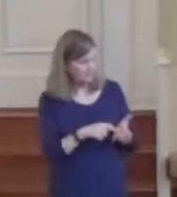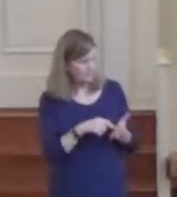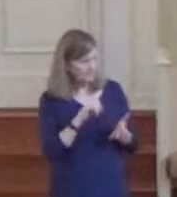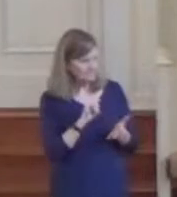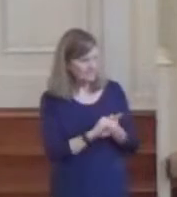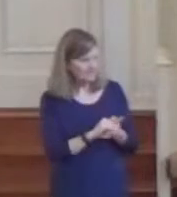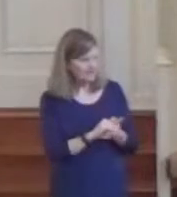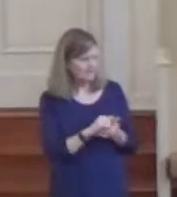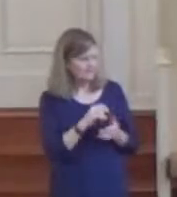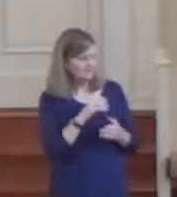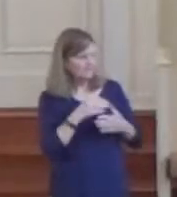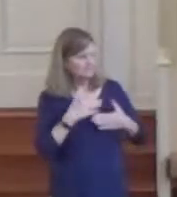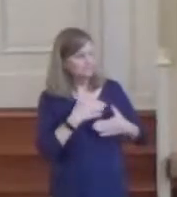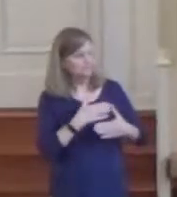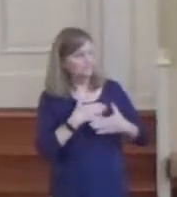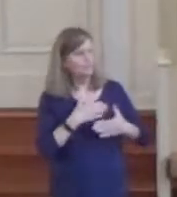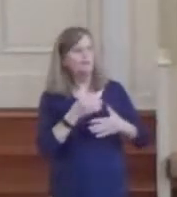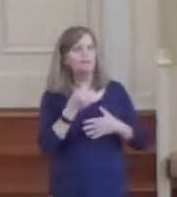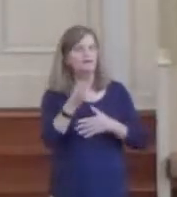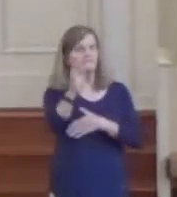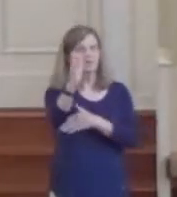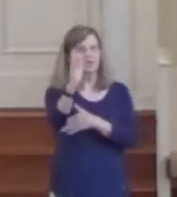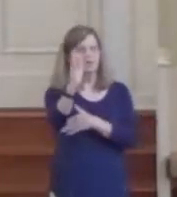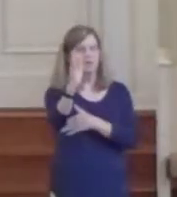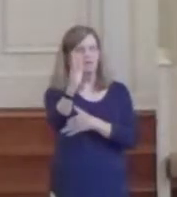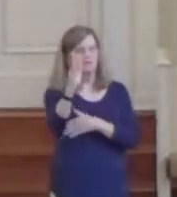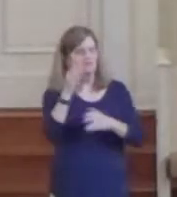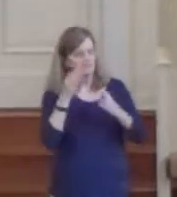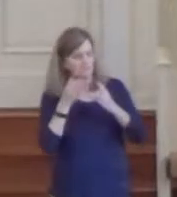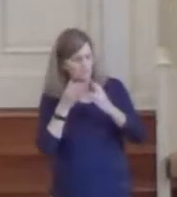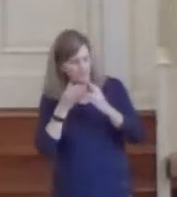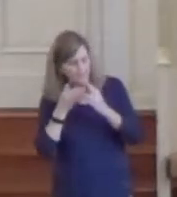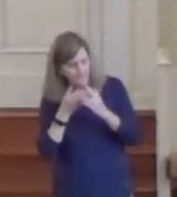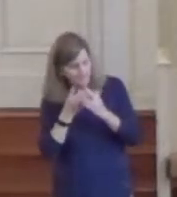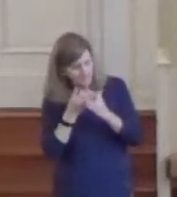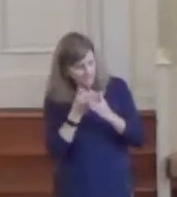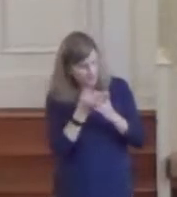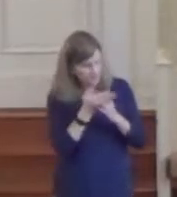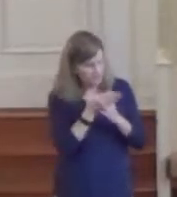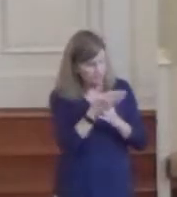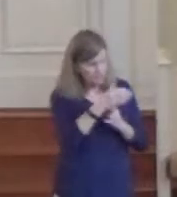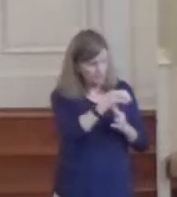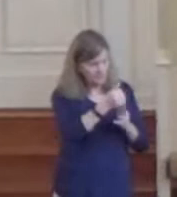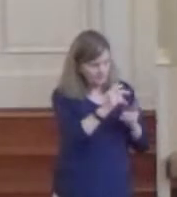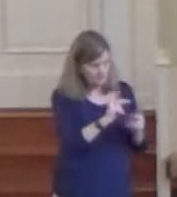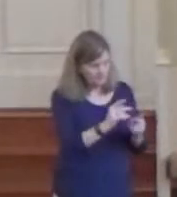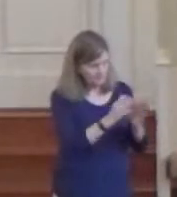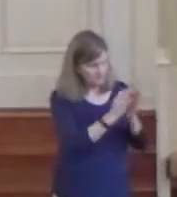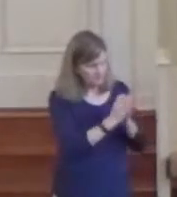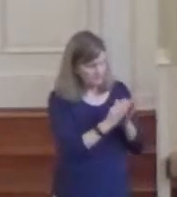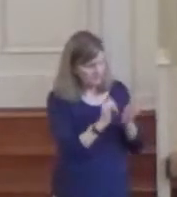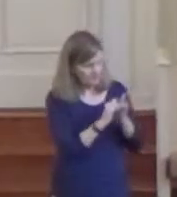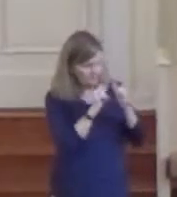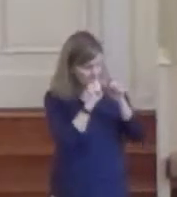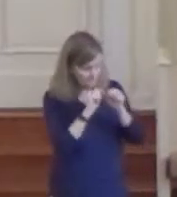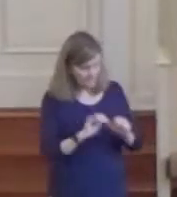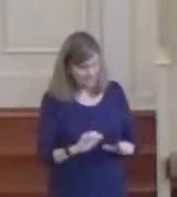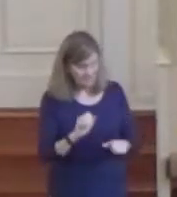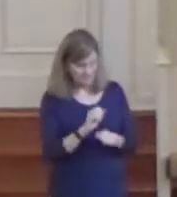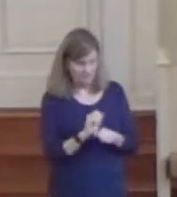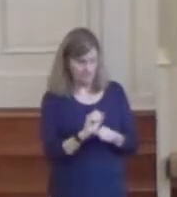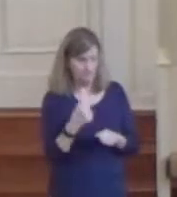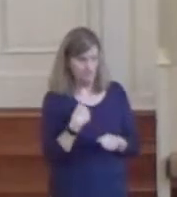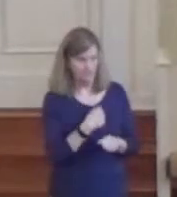that that is the breath of God reaching through the prayers of someone else that blesses the work that we